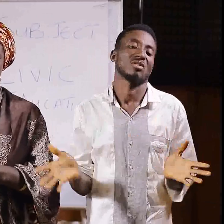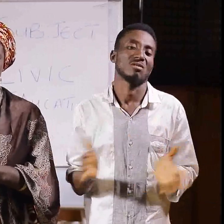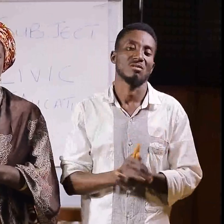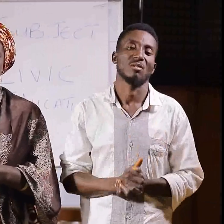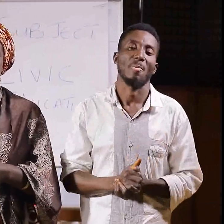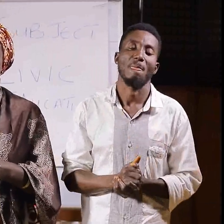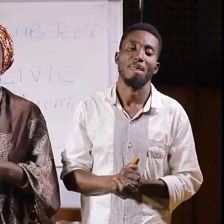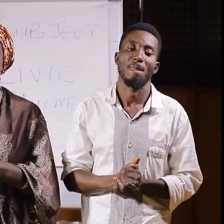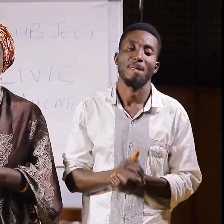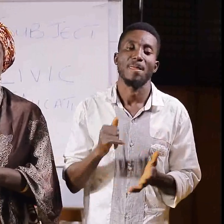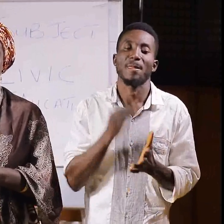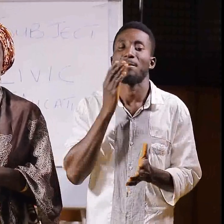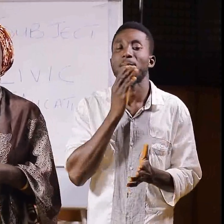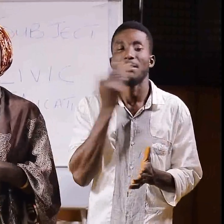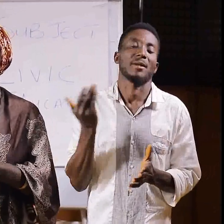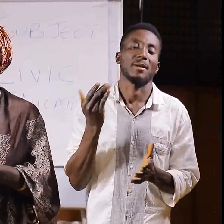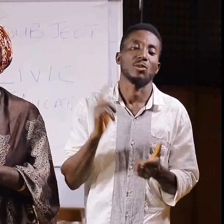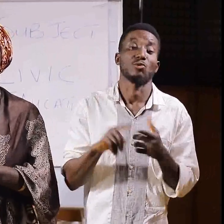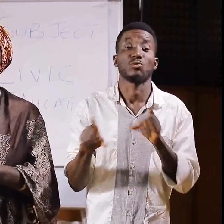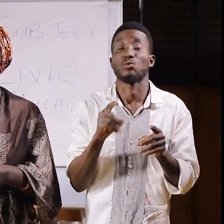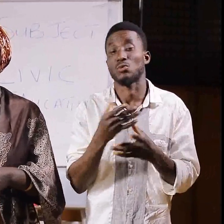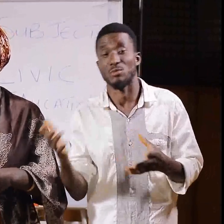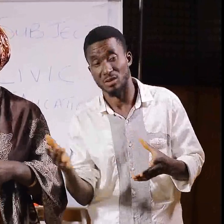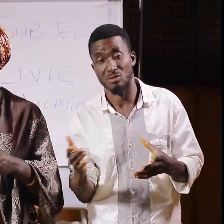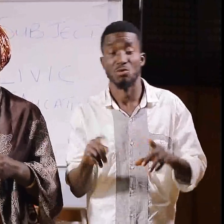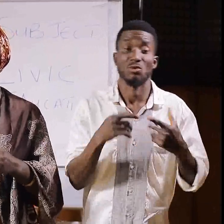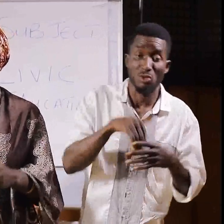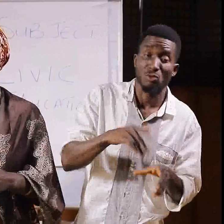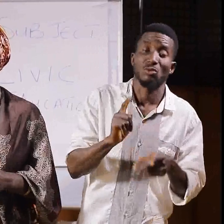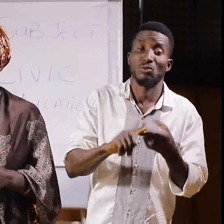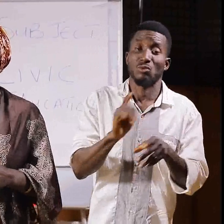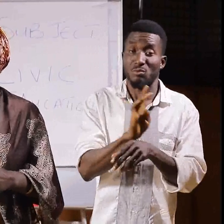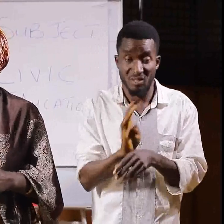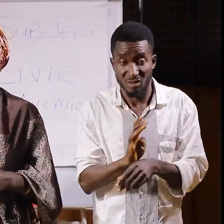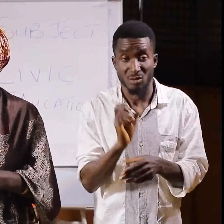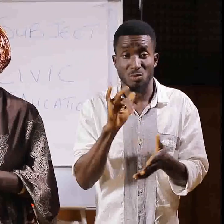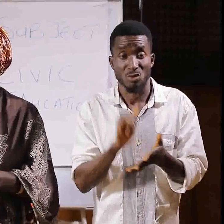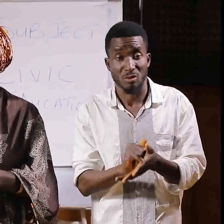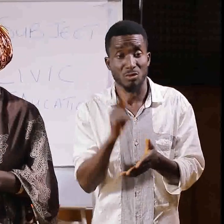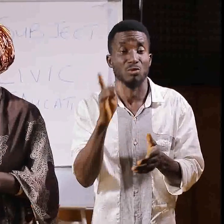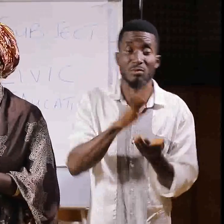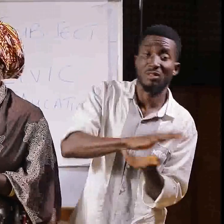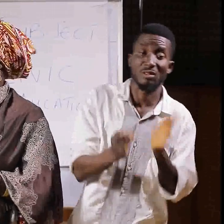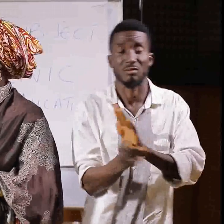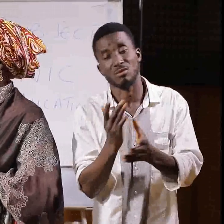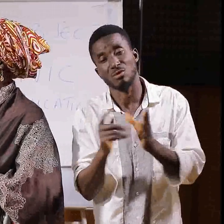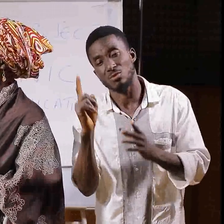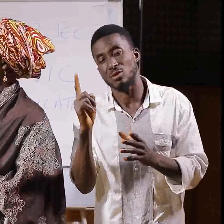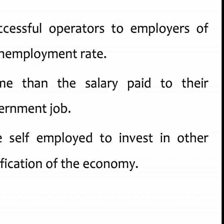doing anything, it is better everyone should gear towards